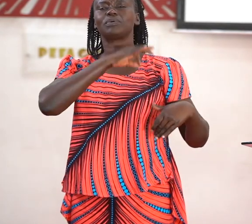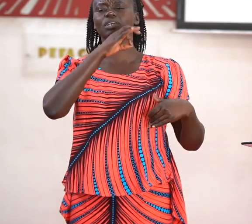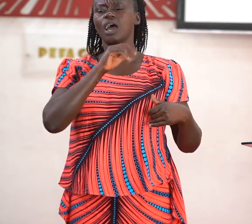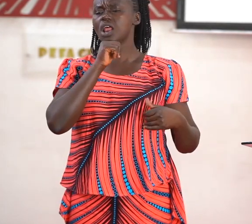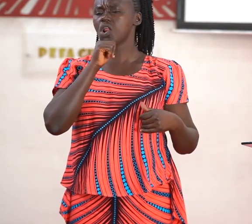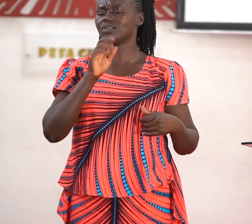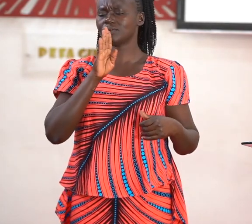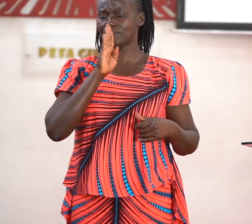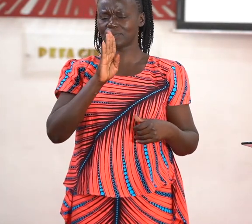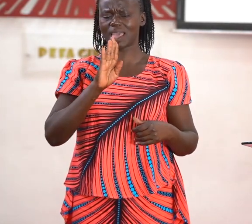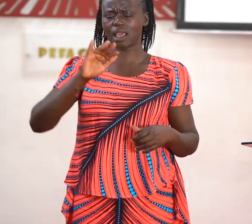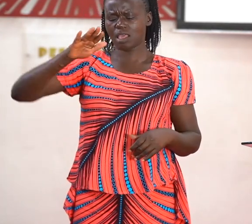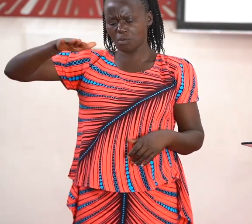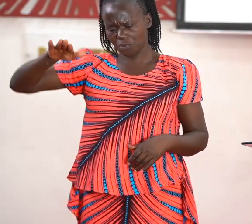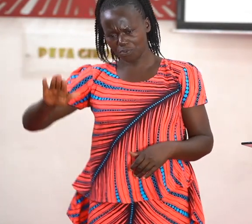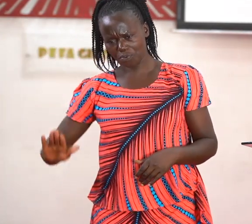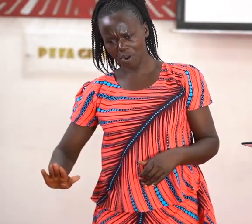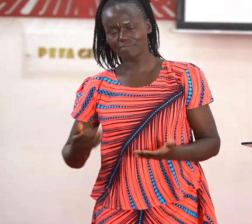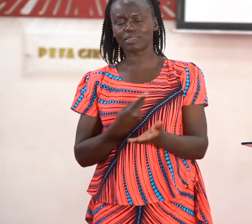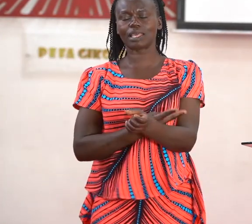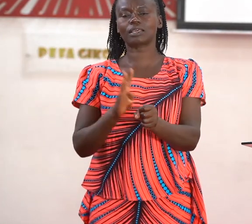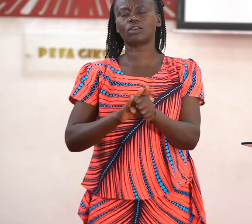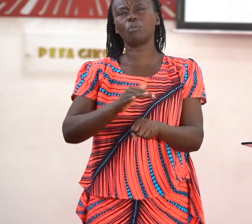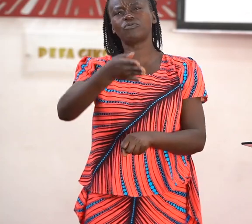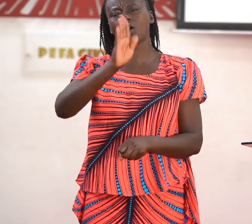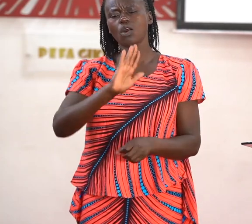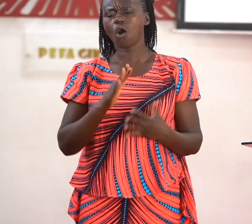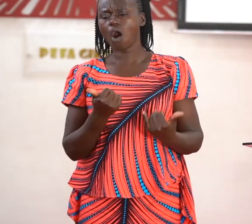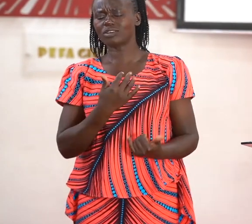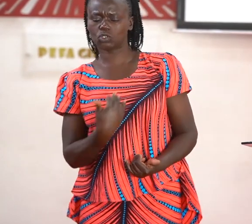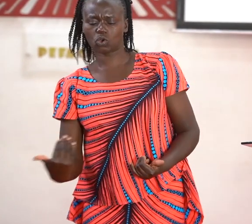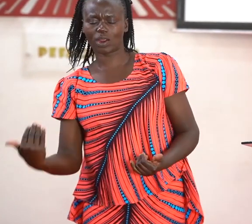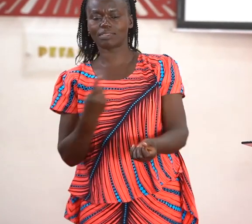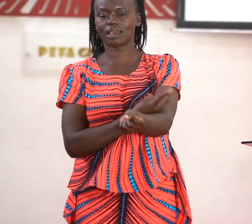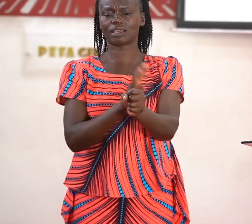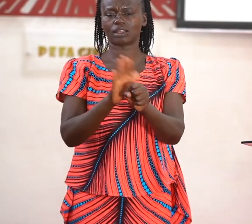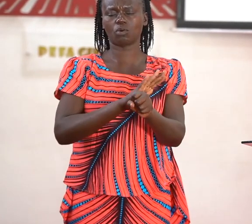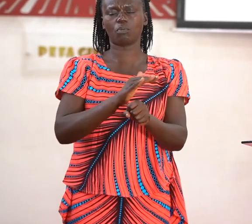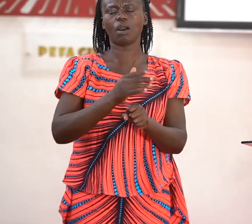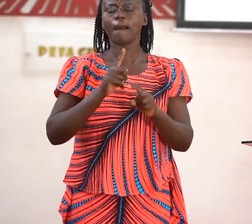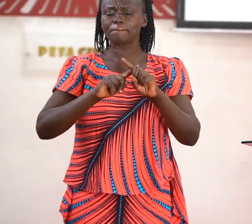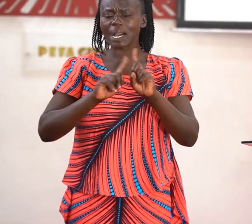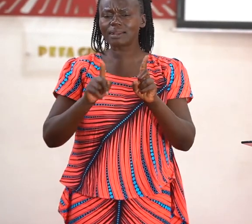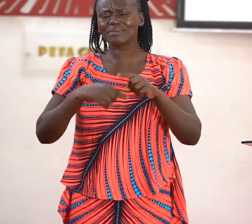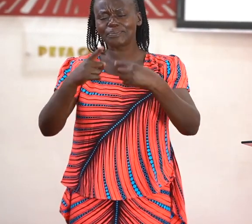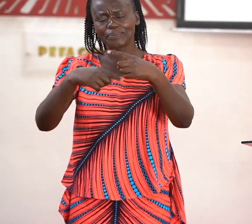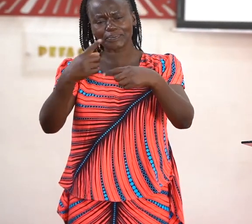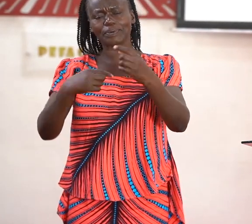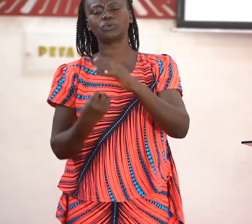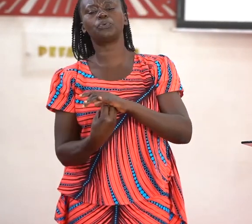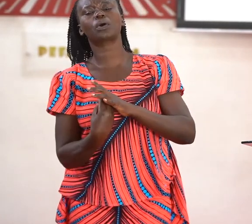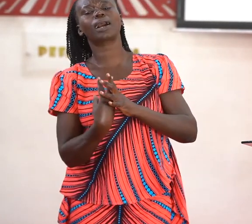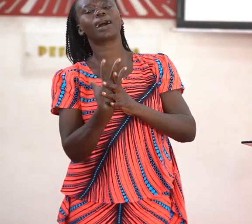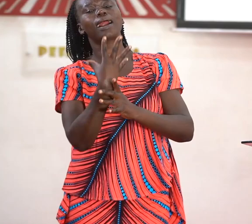remain as dwarfs in the kingdom or children in the kingdom. And they are continuing to grow. They are continuing to